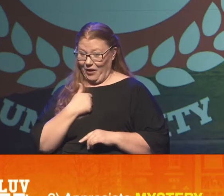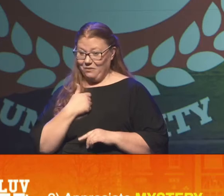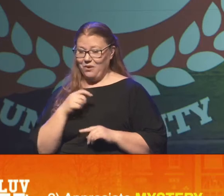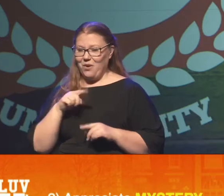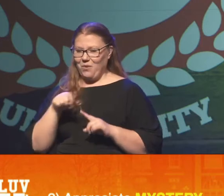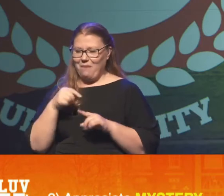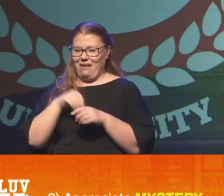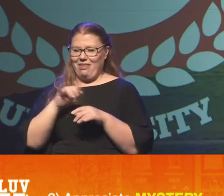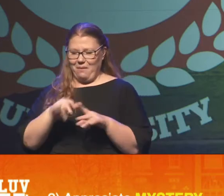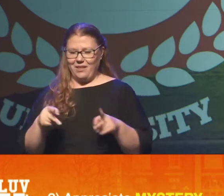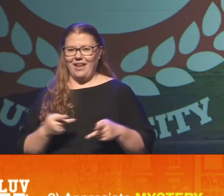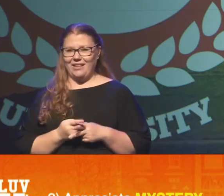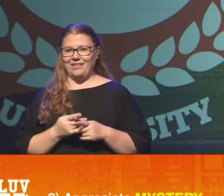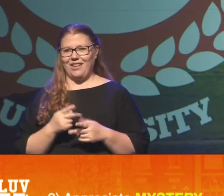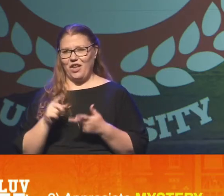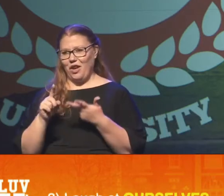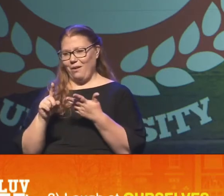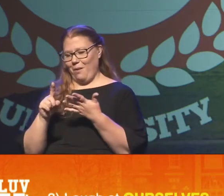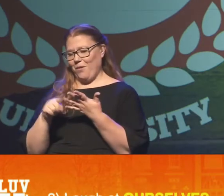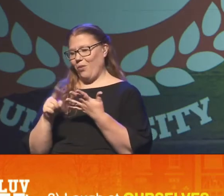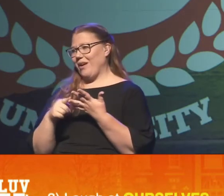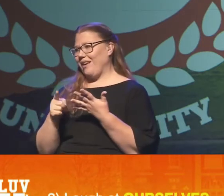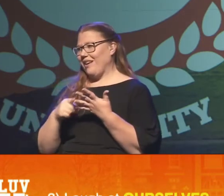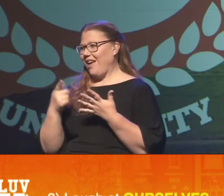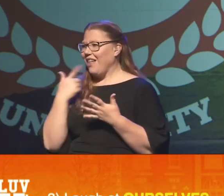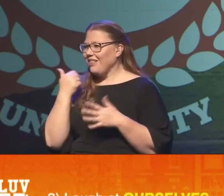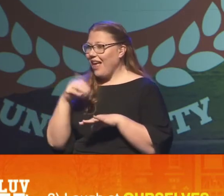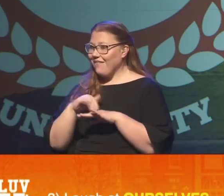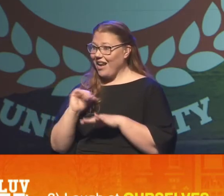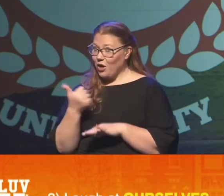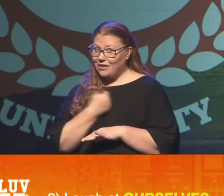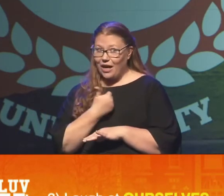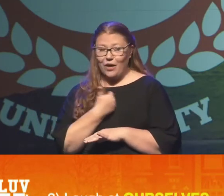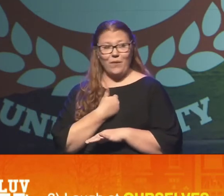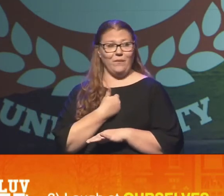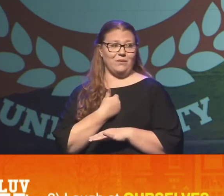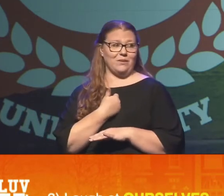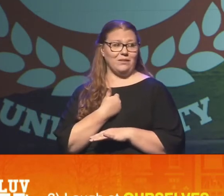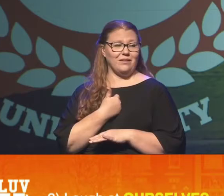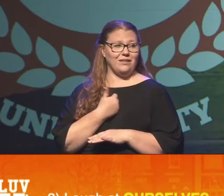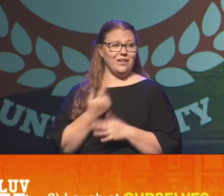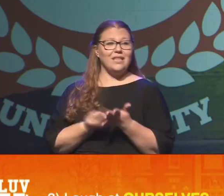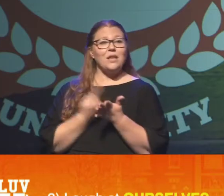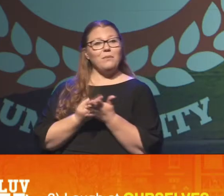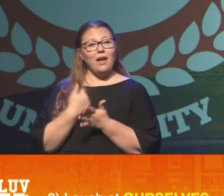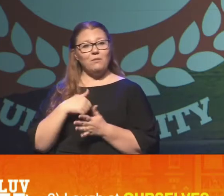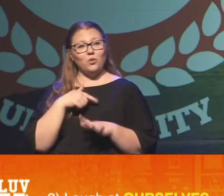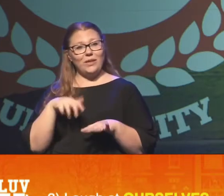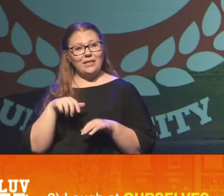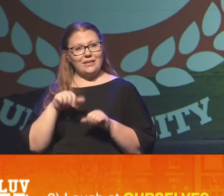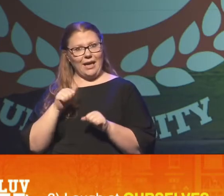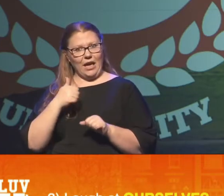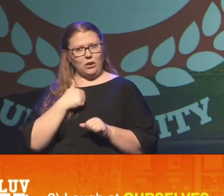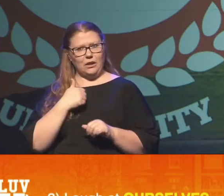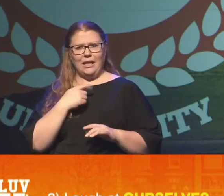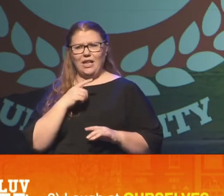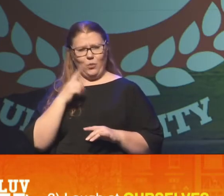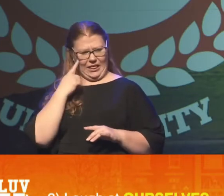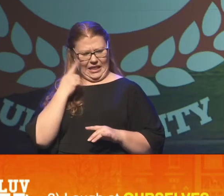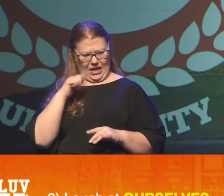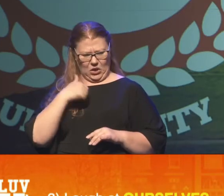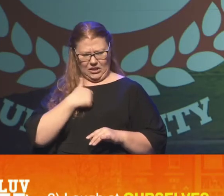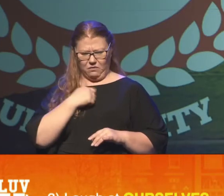Number 3, laugh at ourselves. Laugh at ourselves. Sometimes we just take ourselves far too seriously, don't